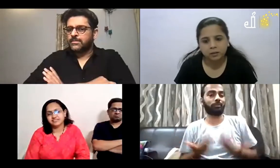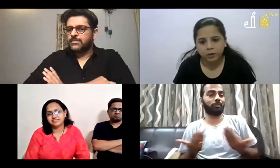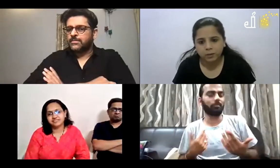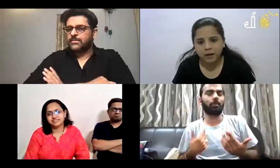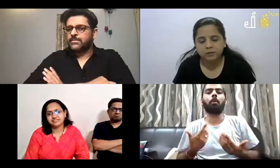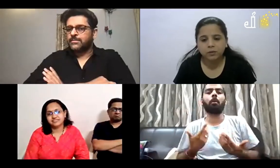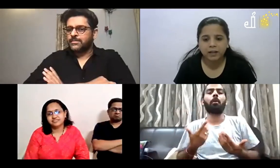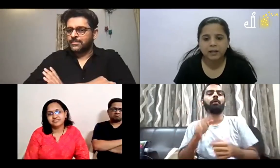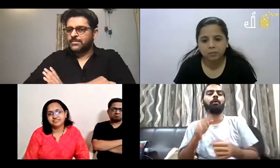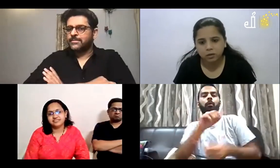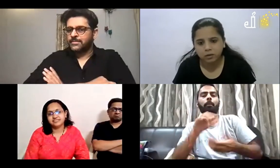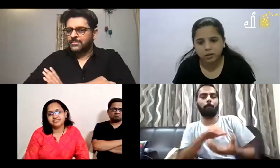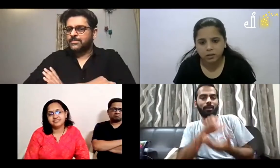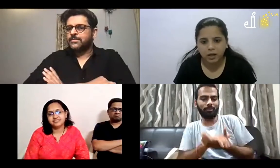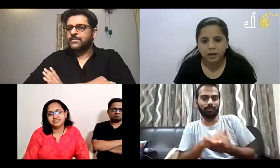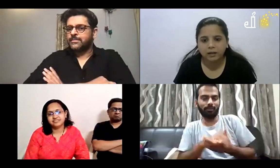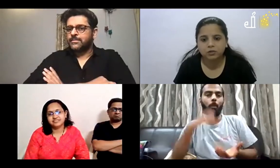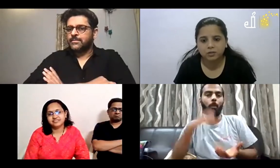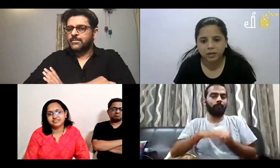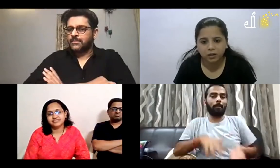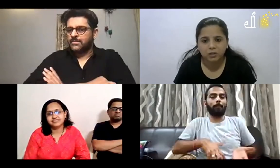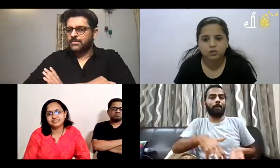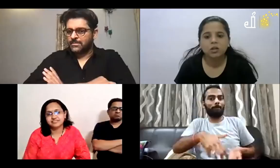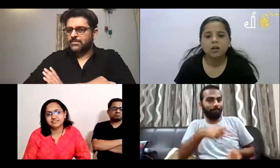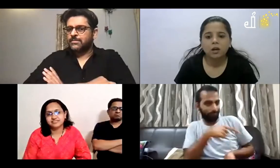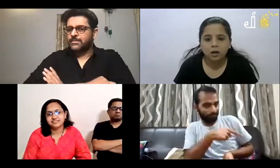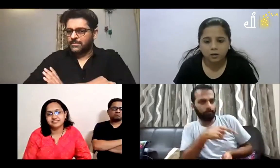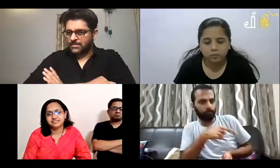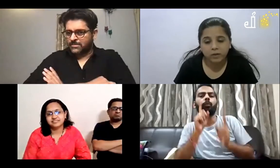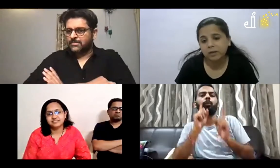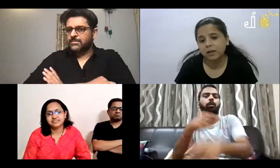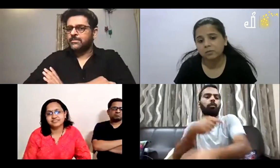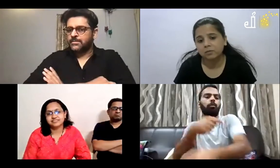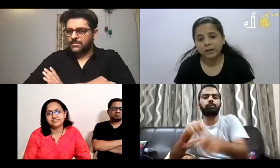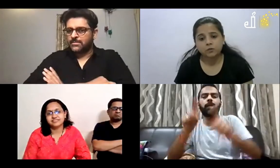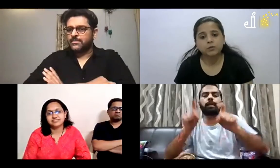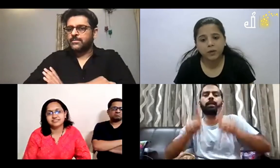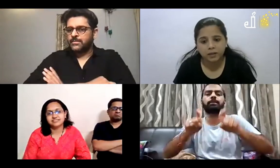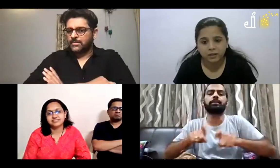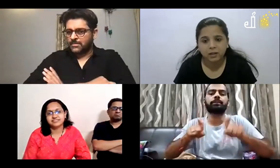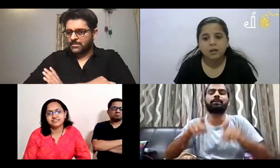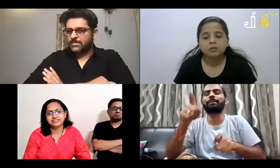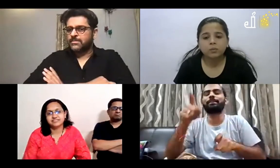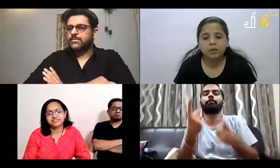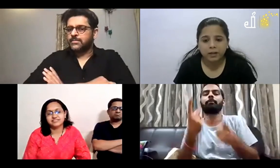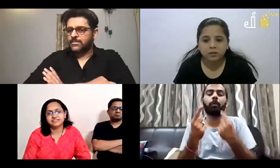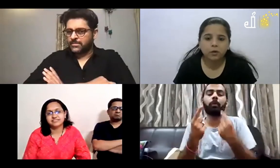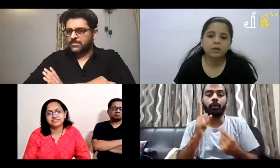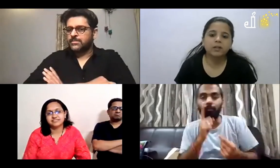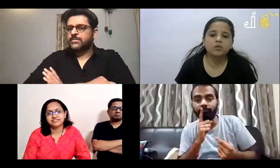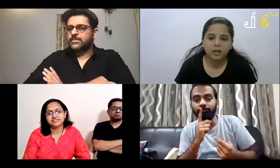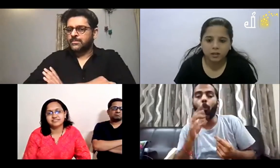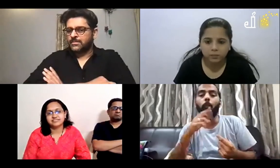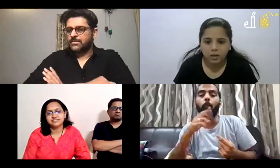or other body part. So when I came here in India, I just encouraged, when my wife was pregnant, so we went